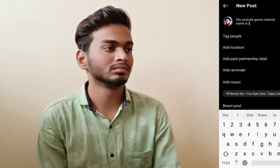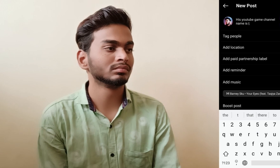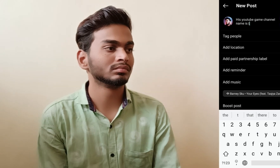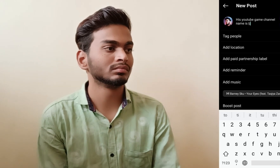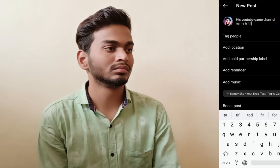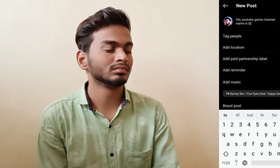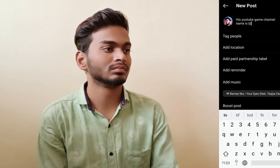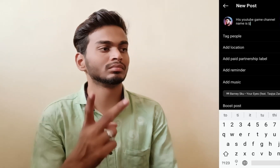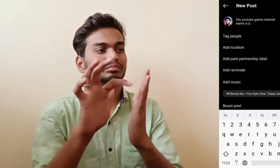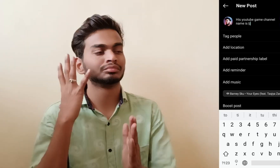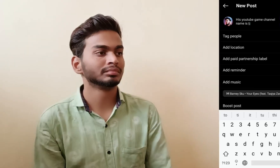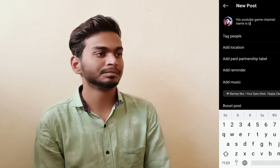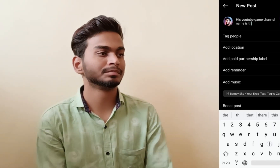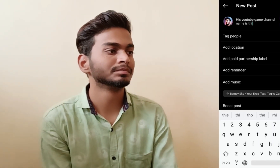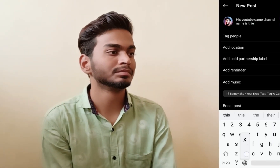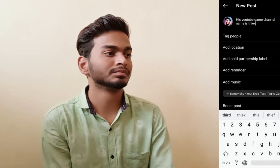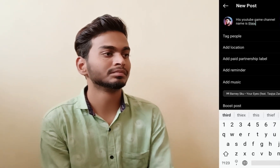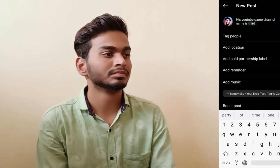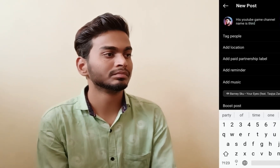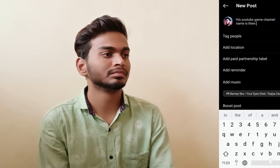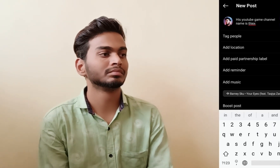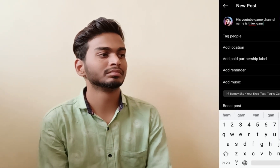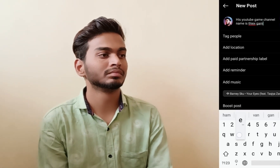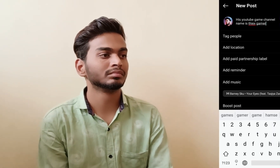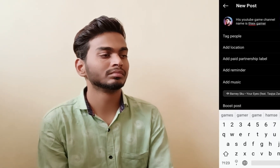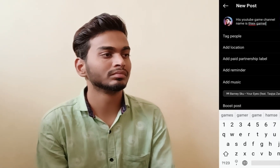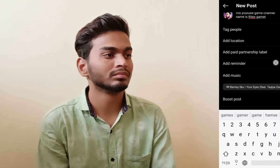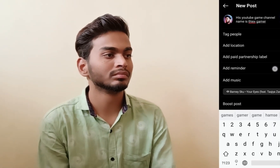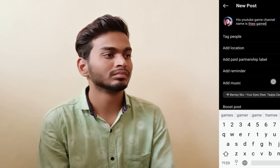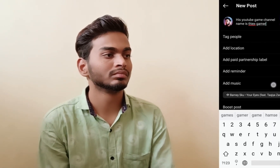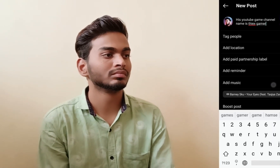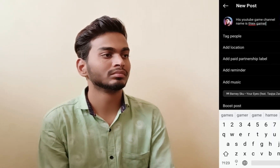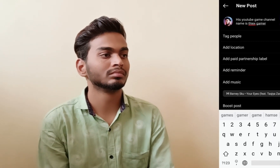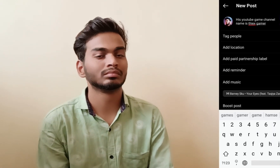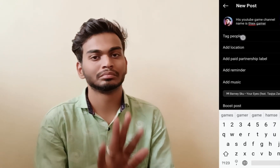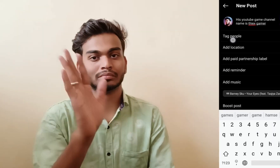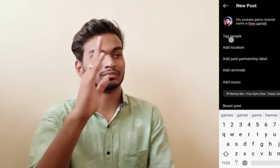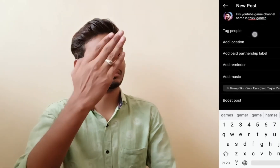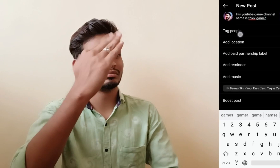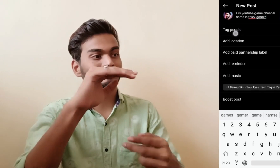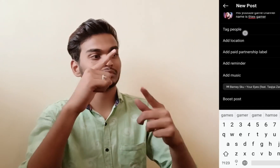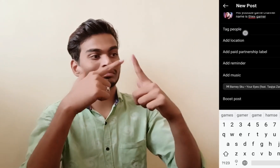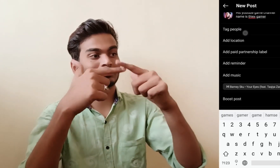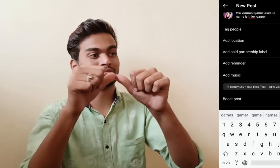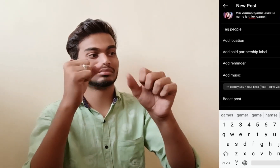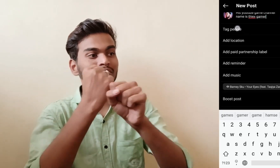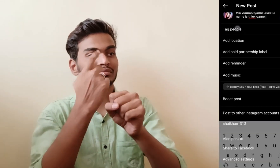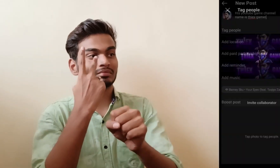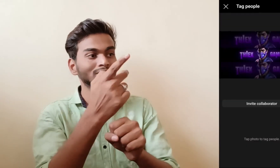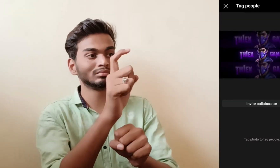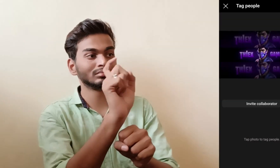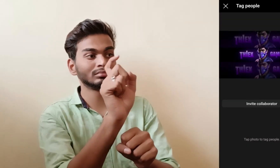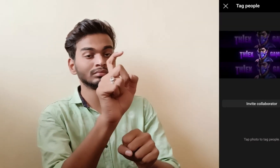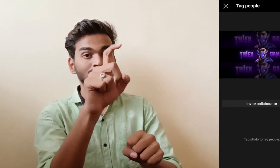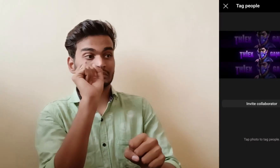collaborate you another friend use name and